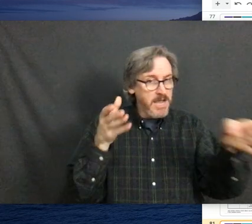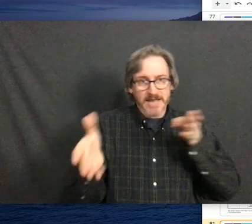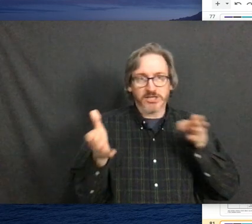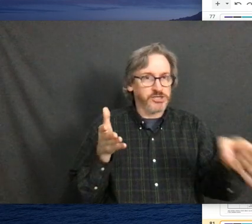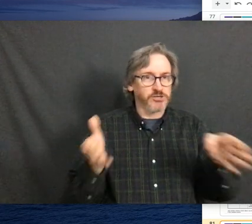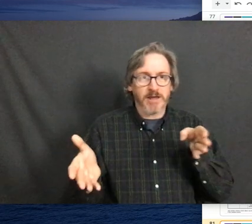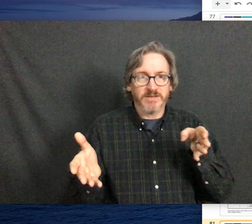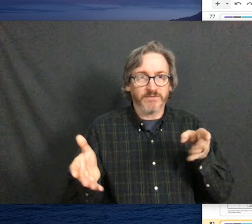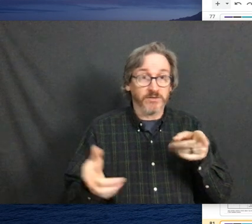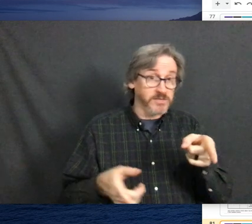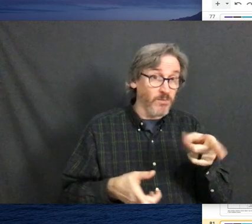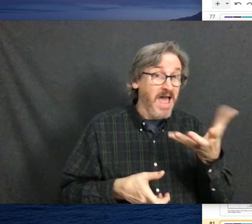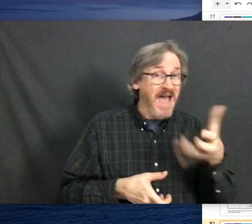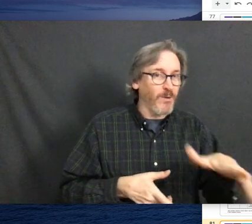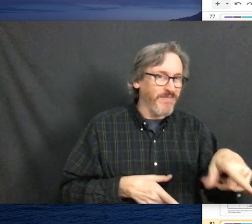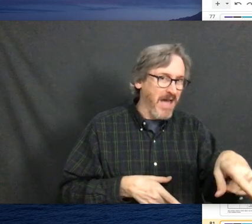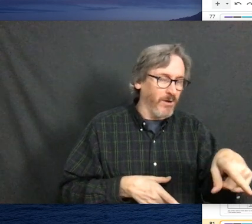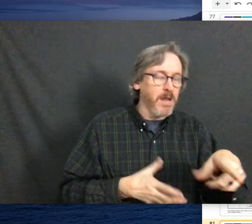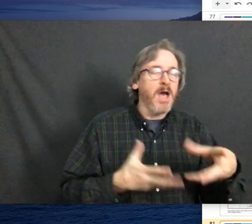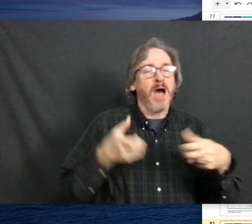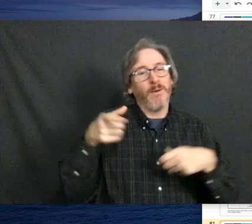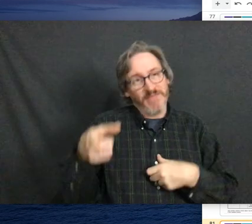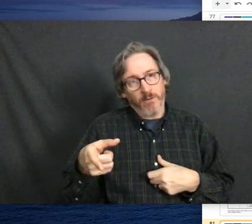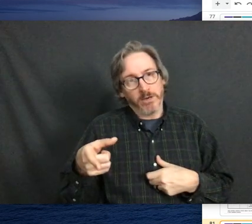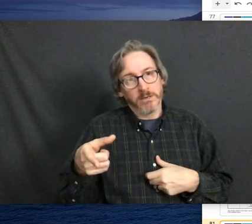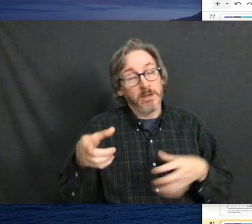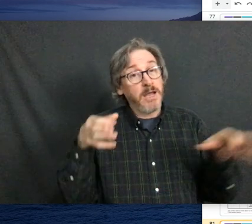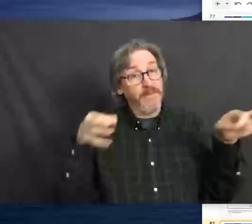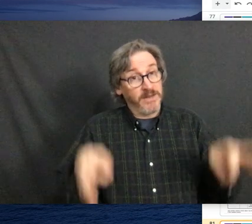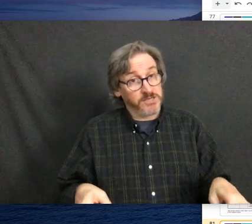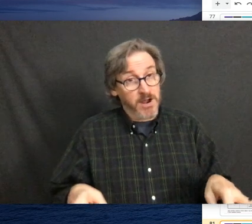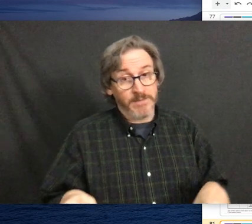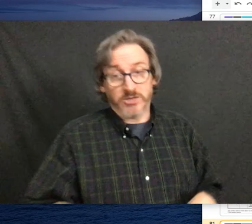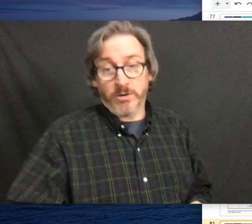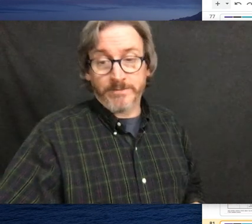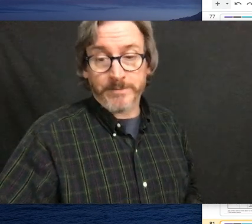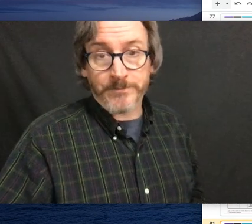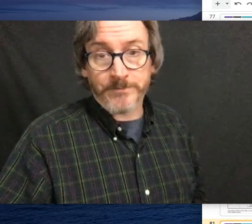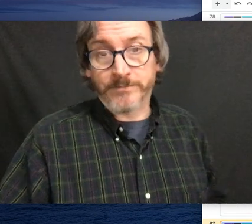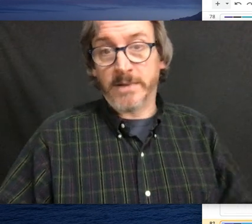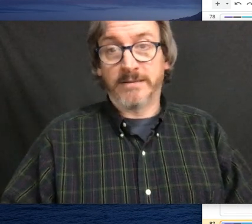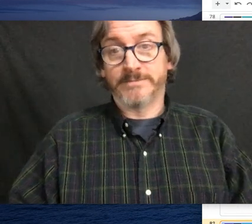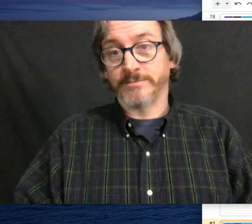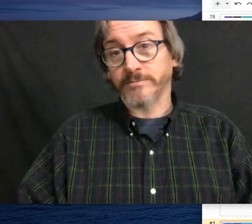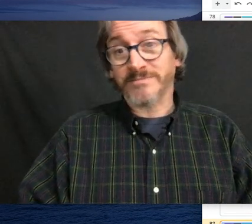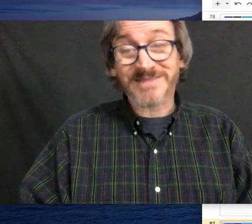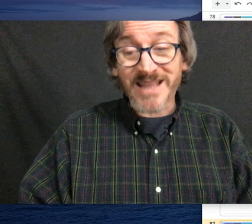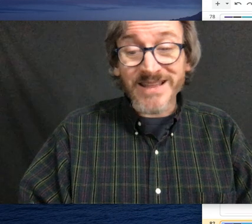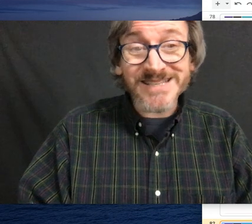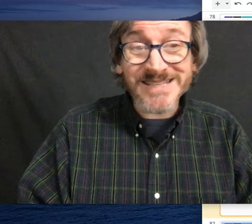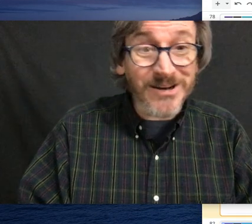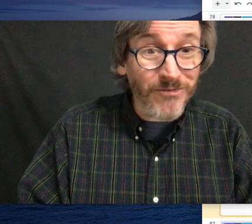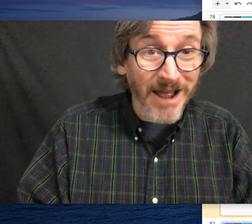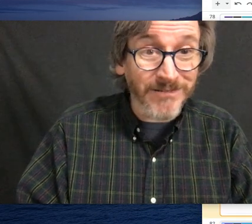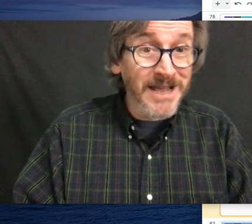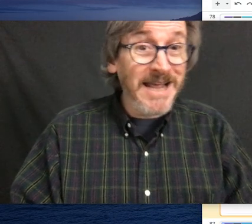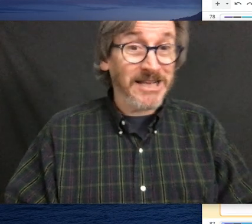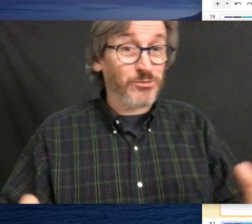down, and just describe the difference. I don't want that one. I want that one. And then describe each one. And that's